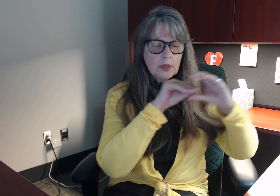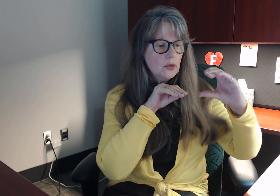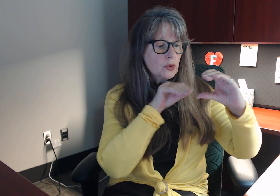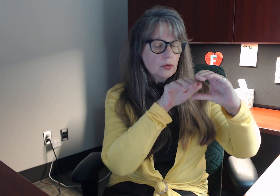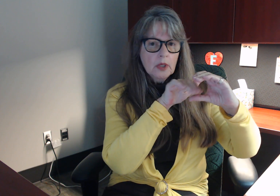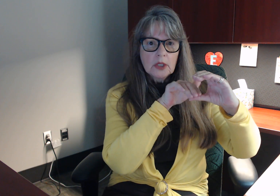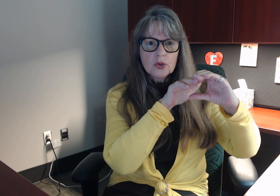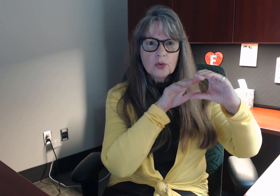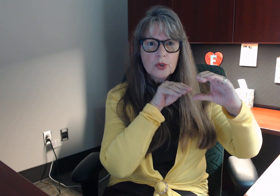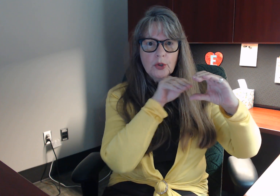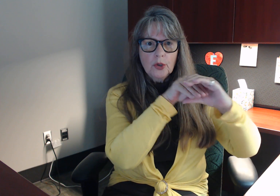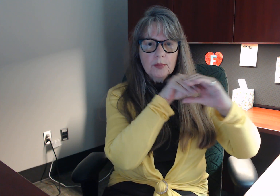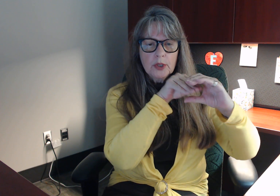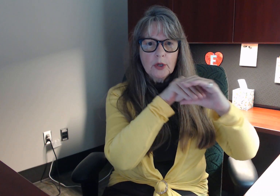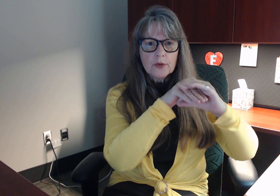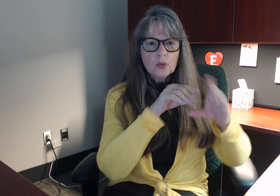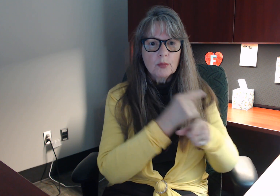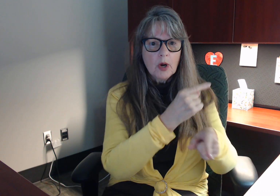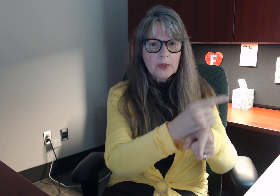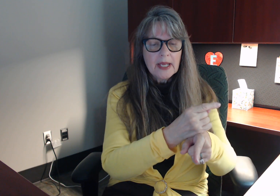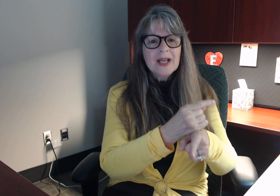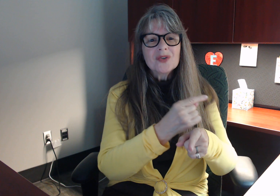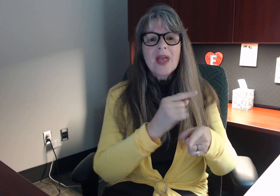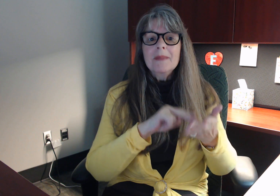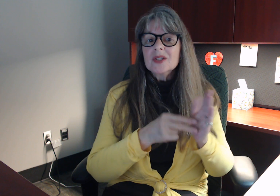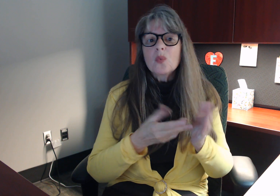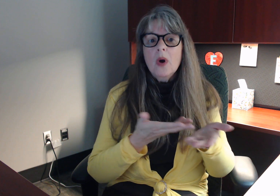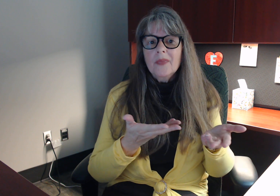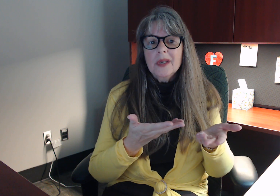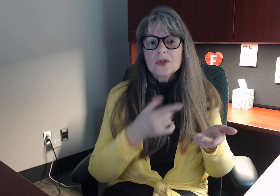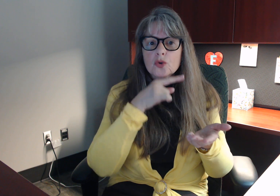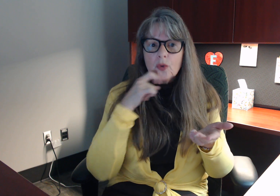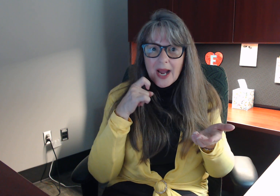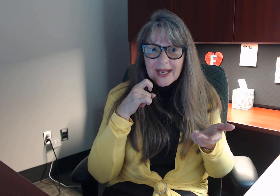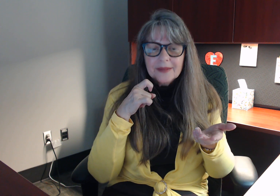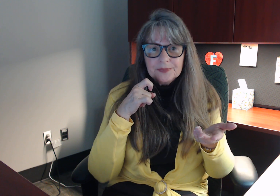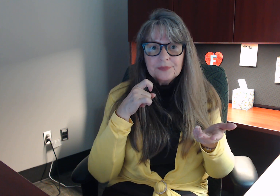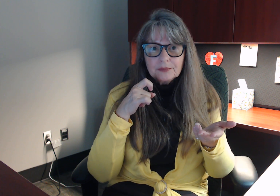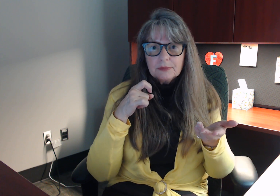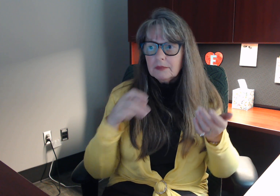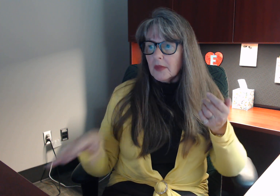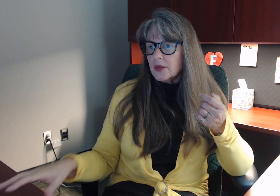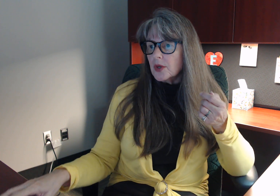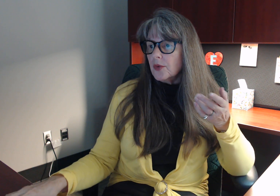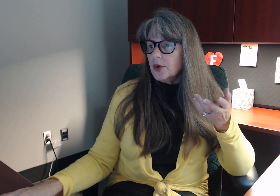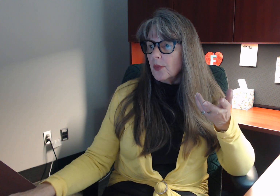Here's your little storage area, and you're going to put in there if it's stored properly. So that means what? That it's dry. So you don't want it